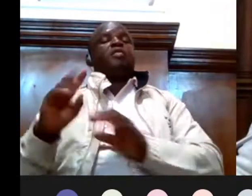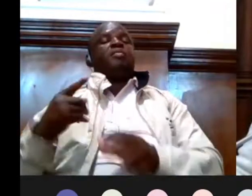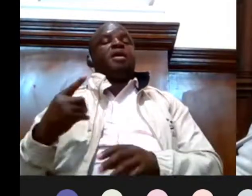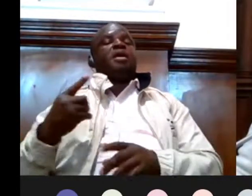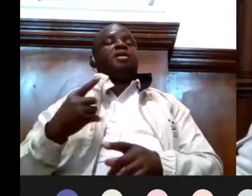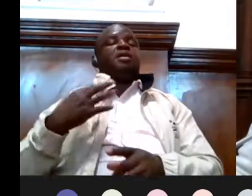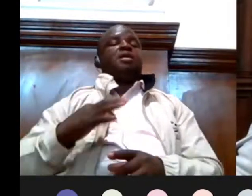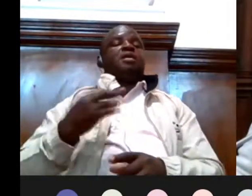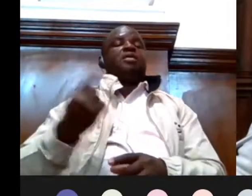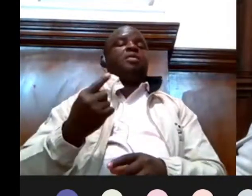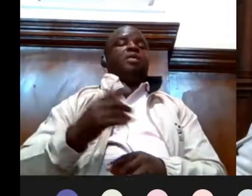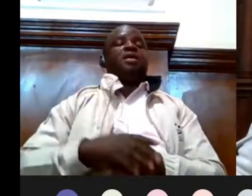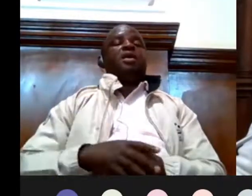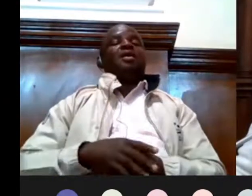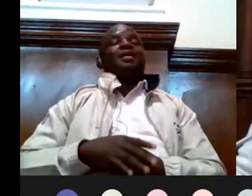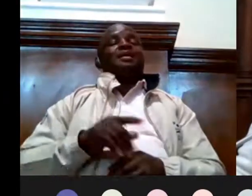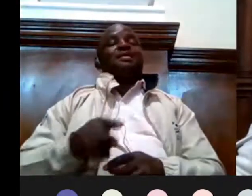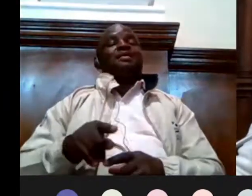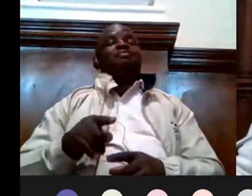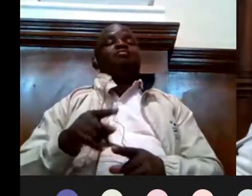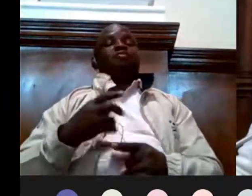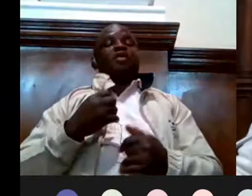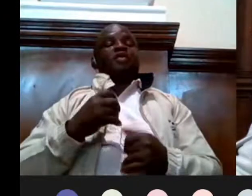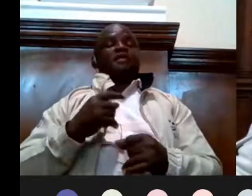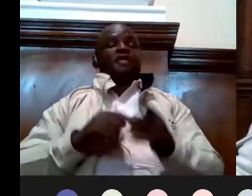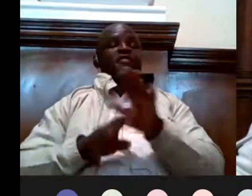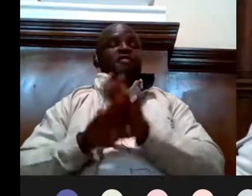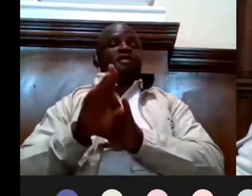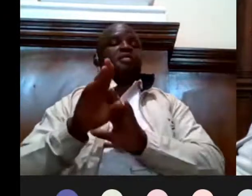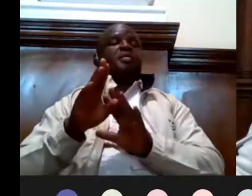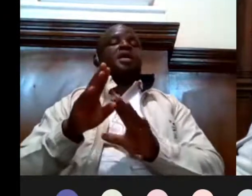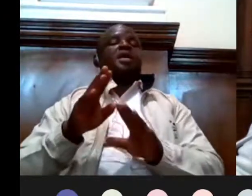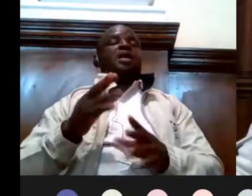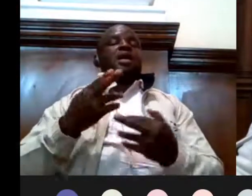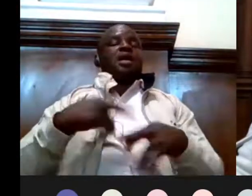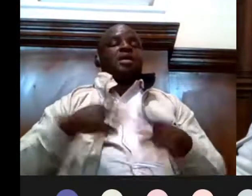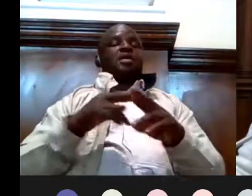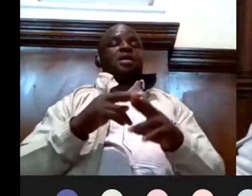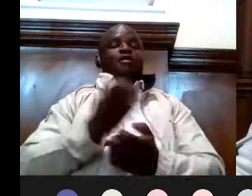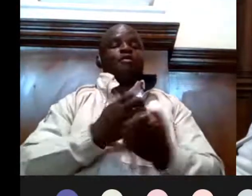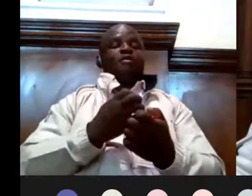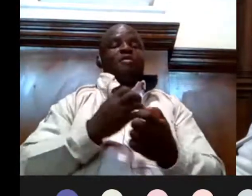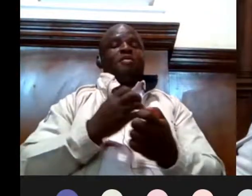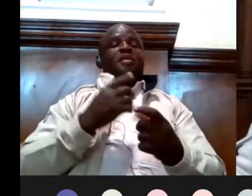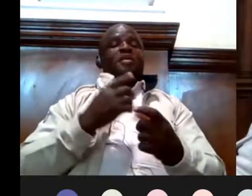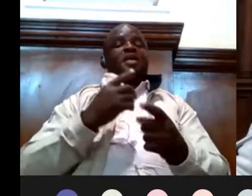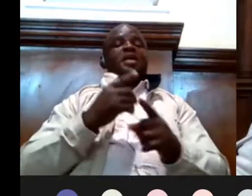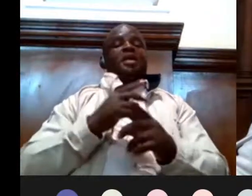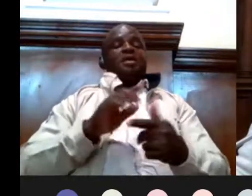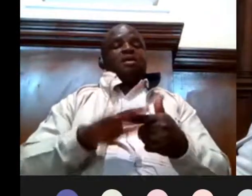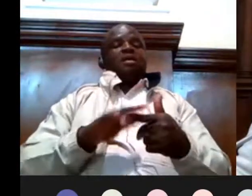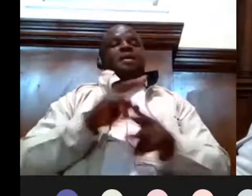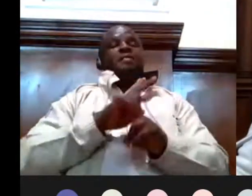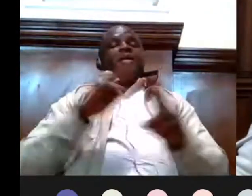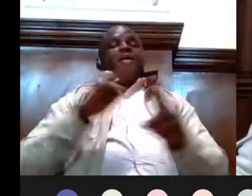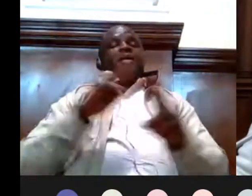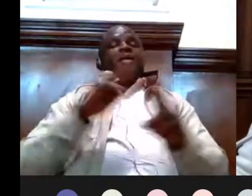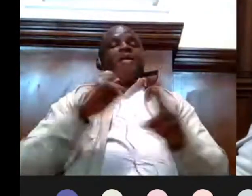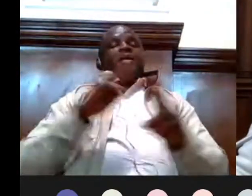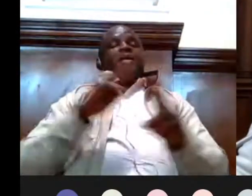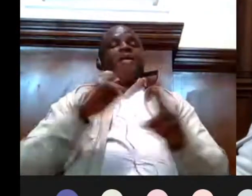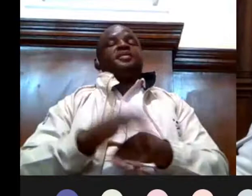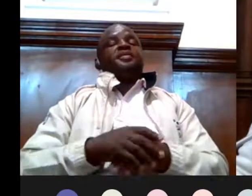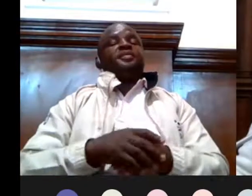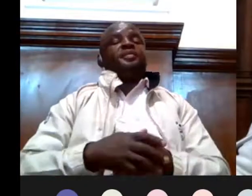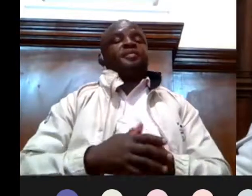and girls, but also in concrete improvements in the national economy, peace and security, and